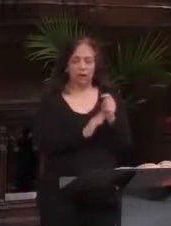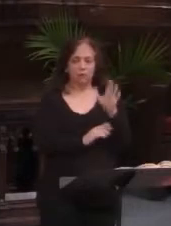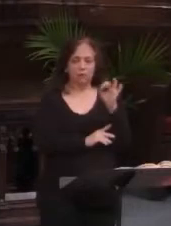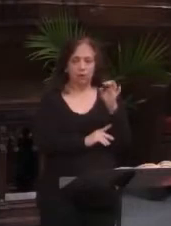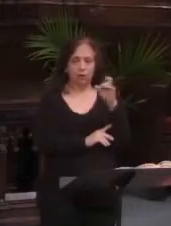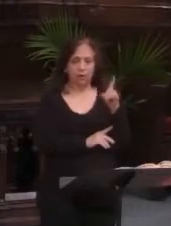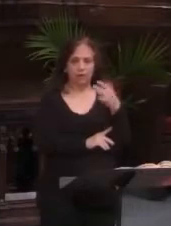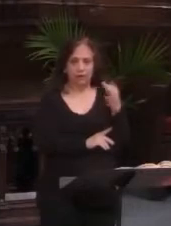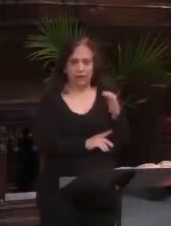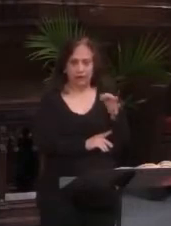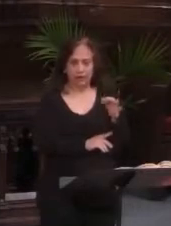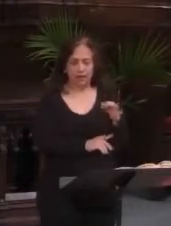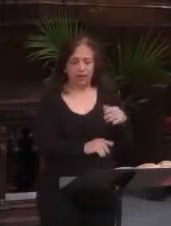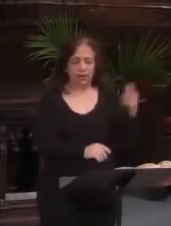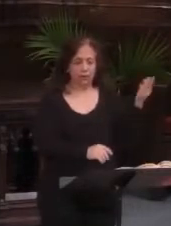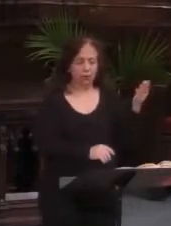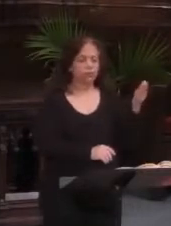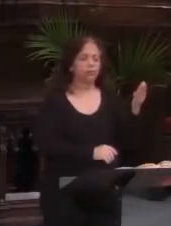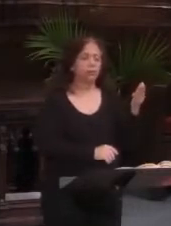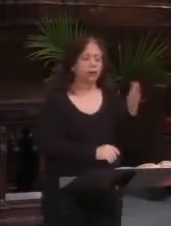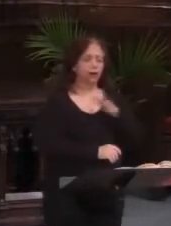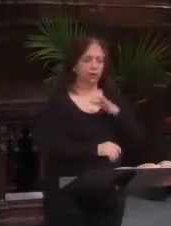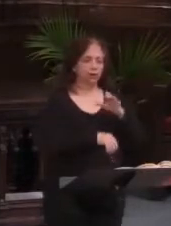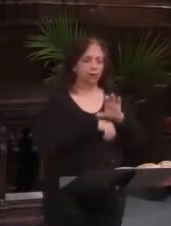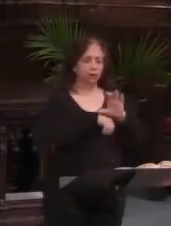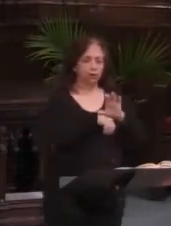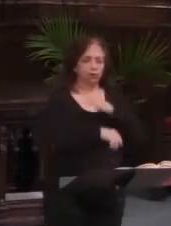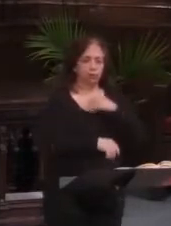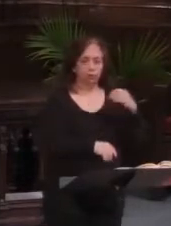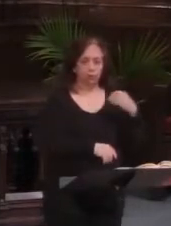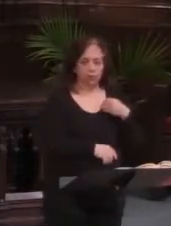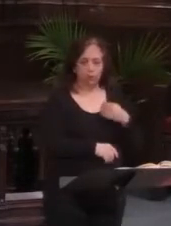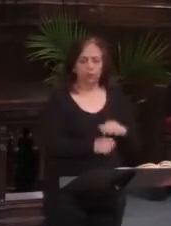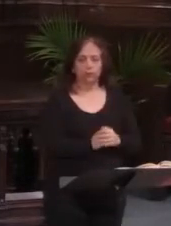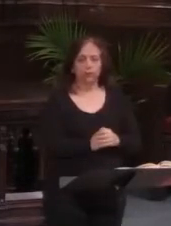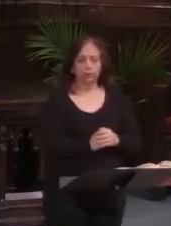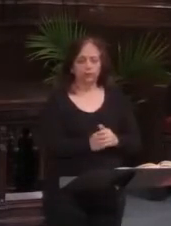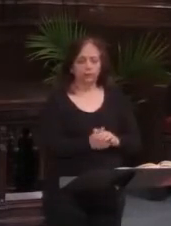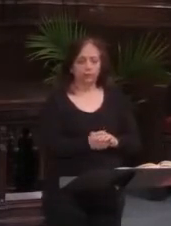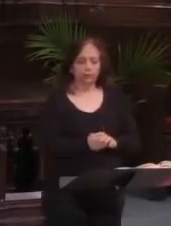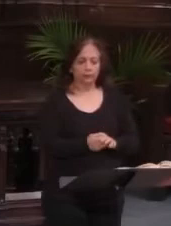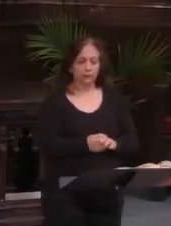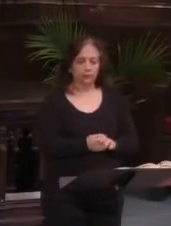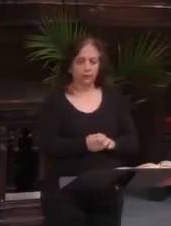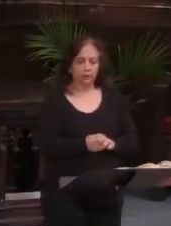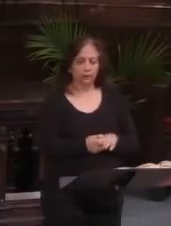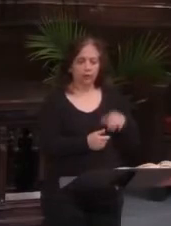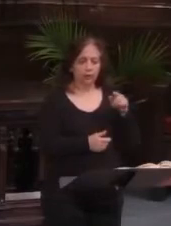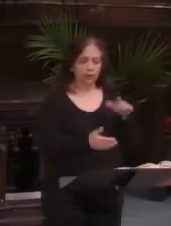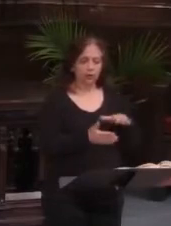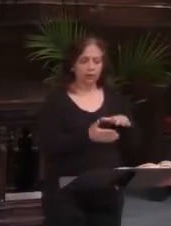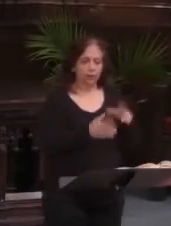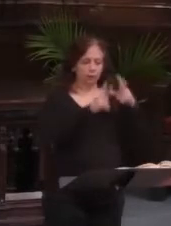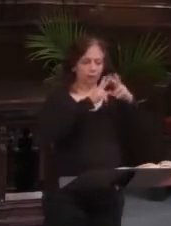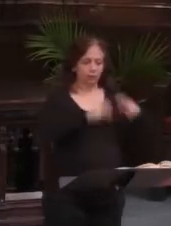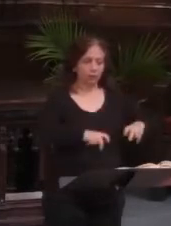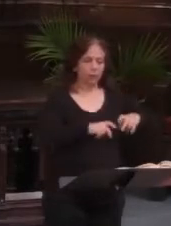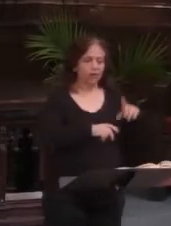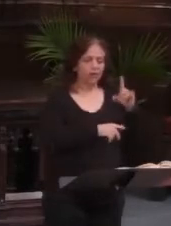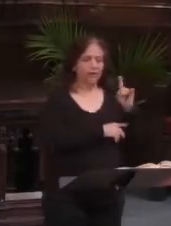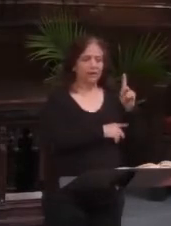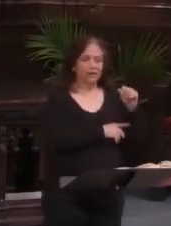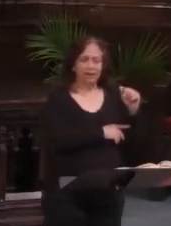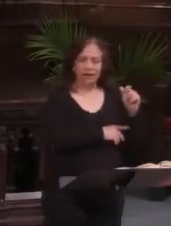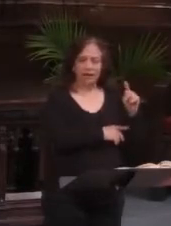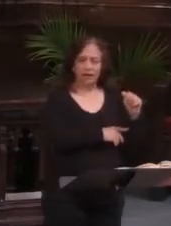beloved church member, Dr. Jim Cox Chapman. There, you can learn some data and best practices and